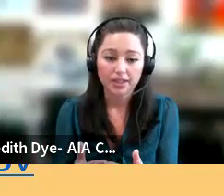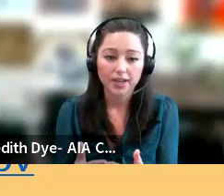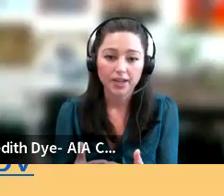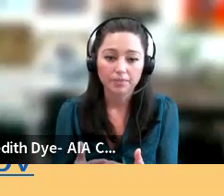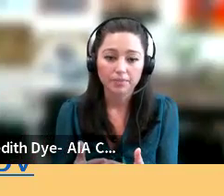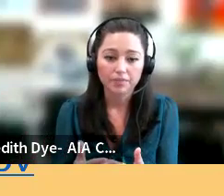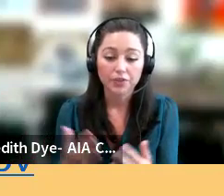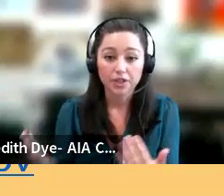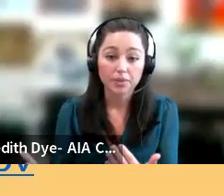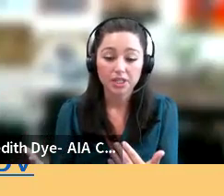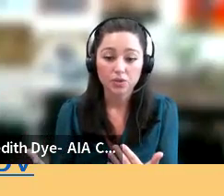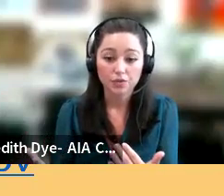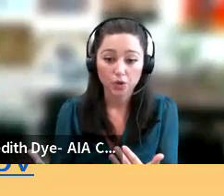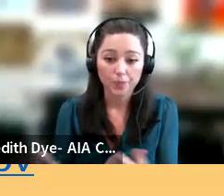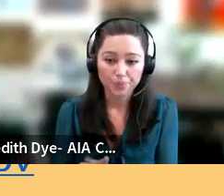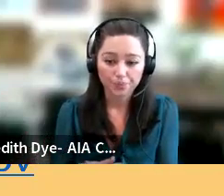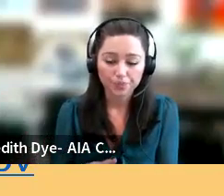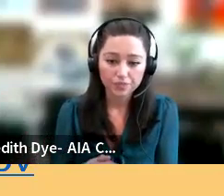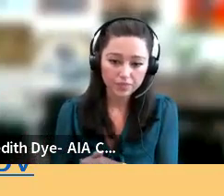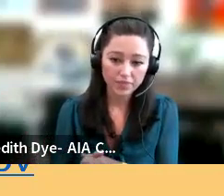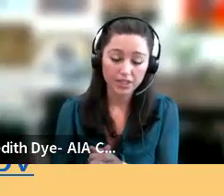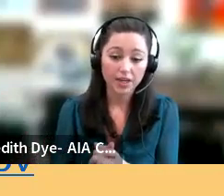blurry for the committee to view.